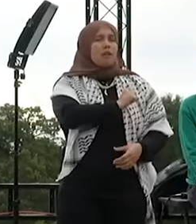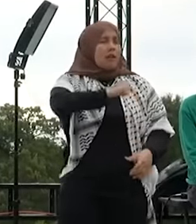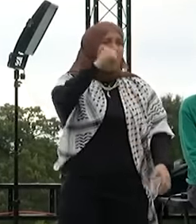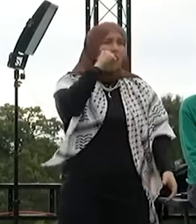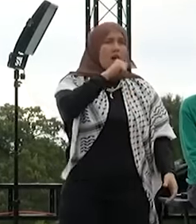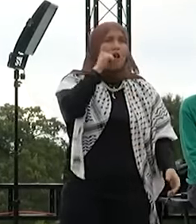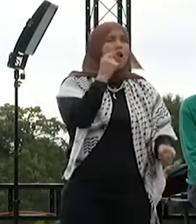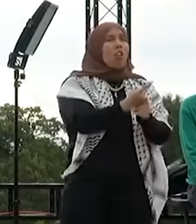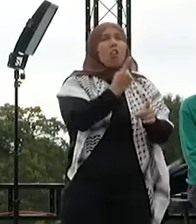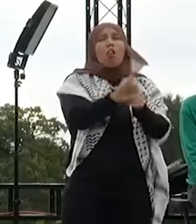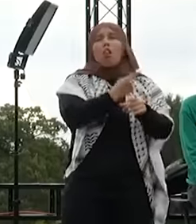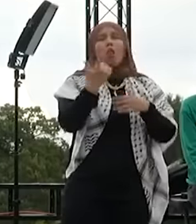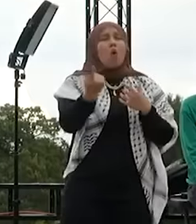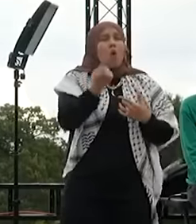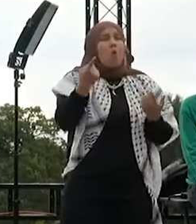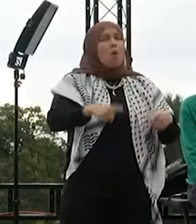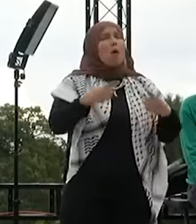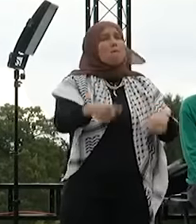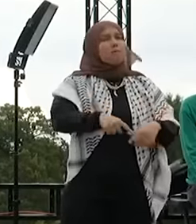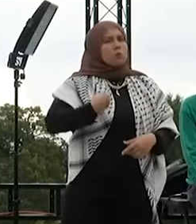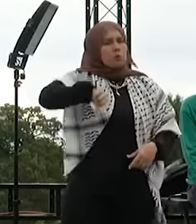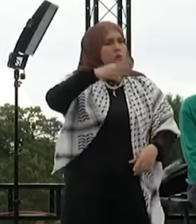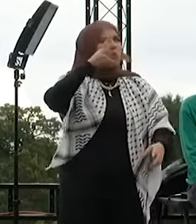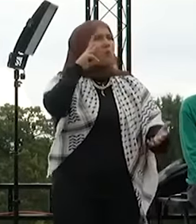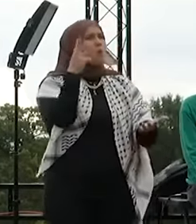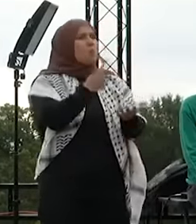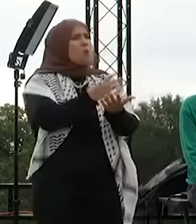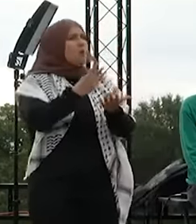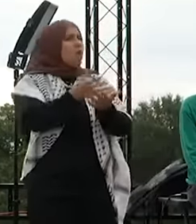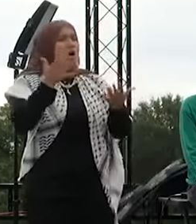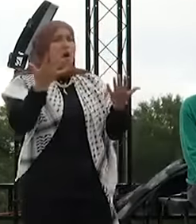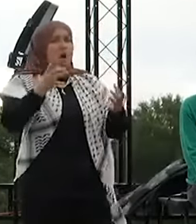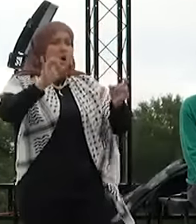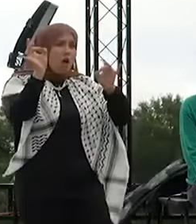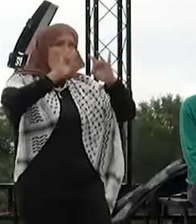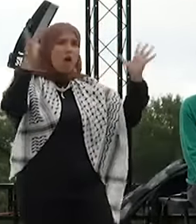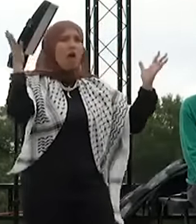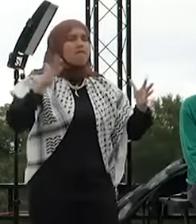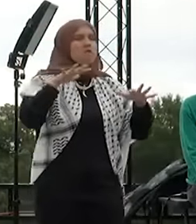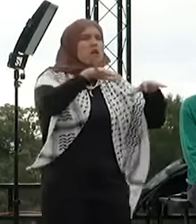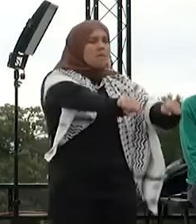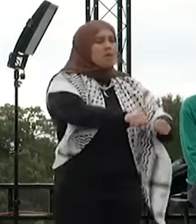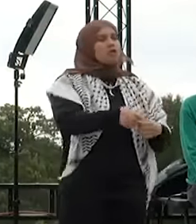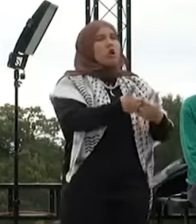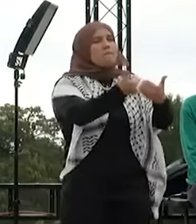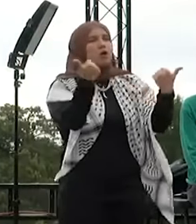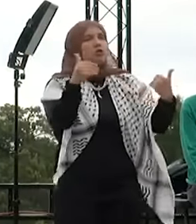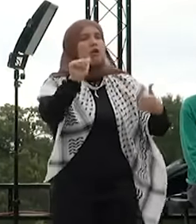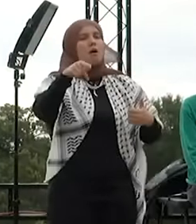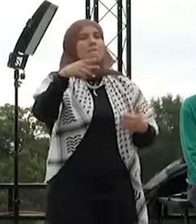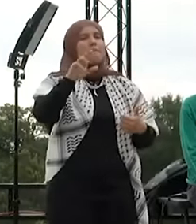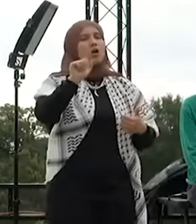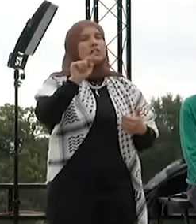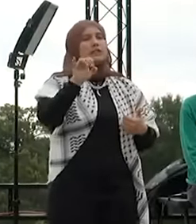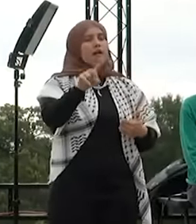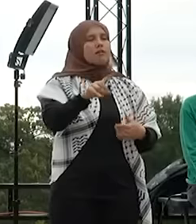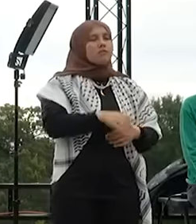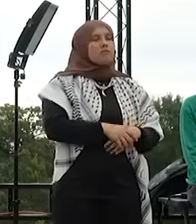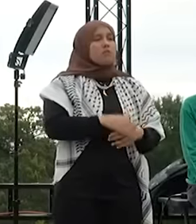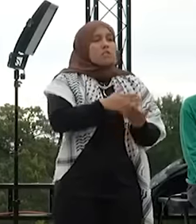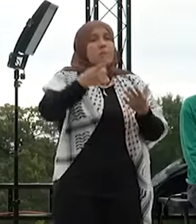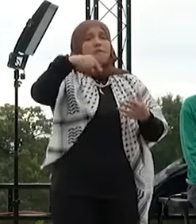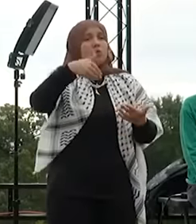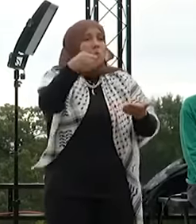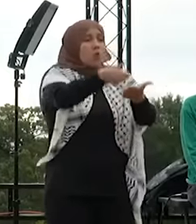basis. We are witnesses to the cruelty of occupation, witnesses to the cruelty of apartheid. Some of you closer than